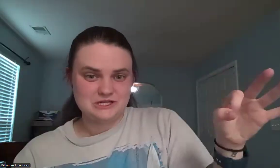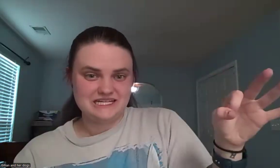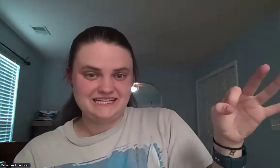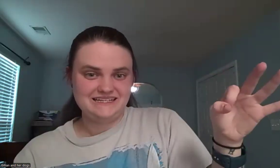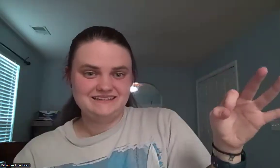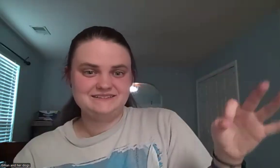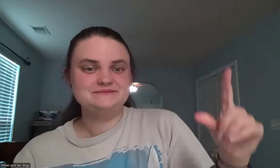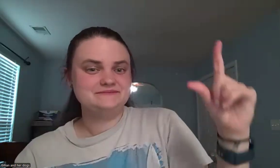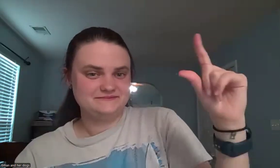20,